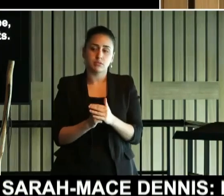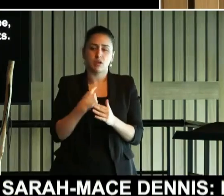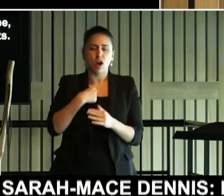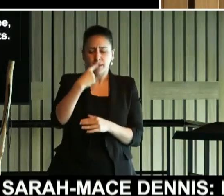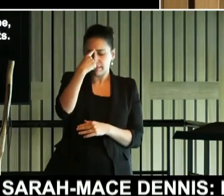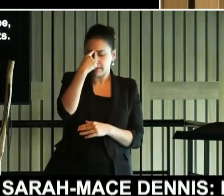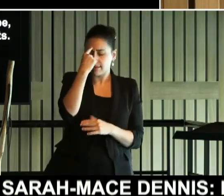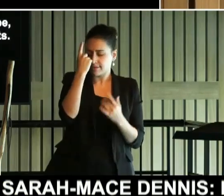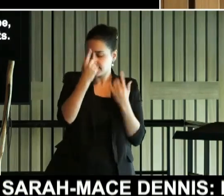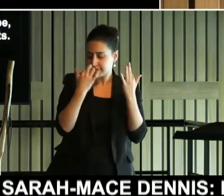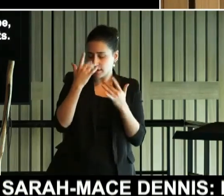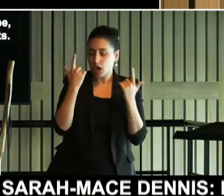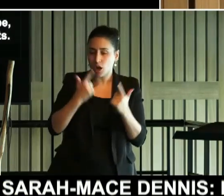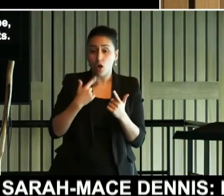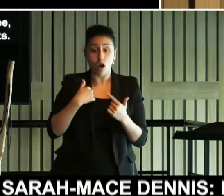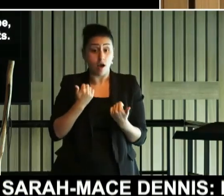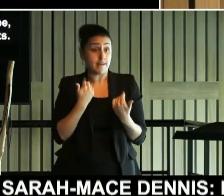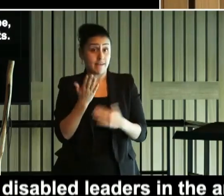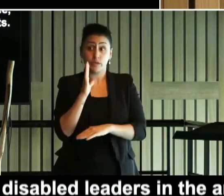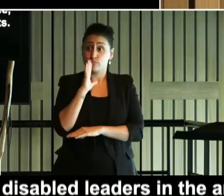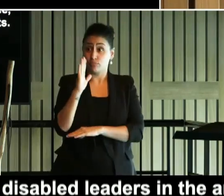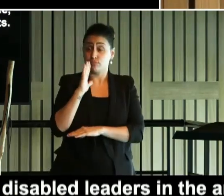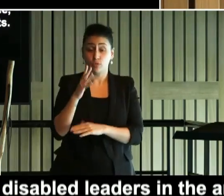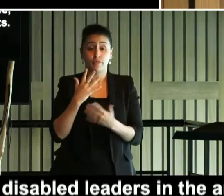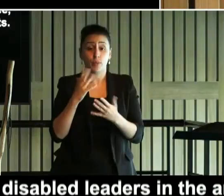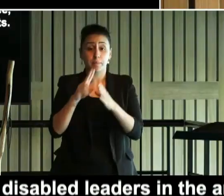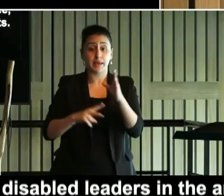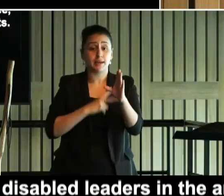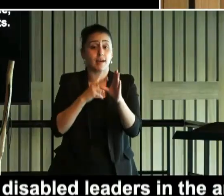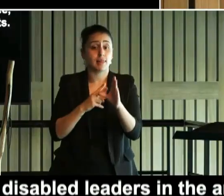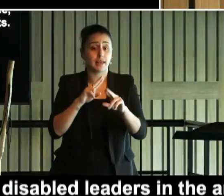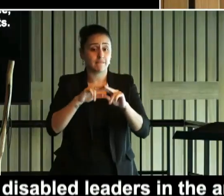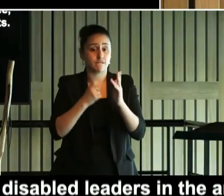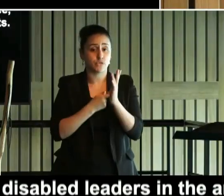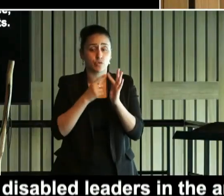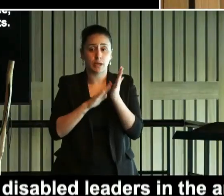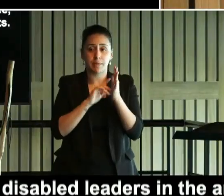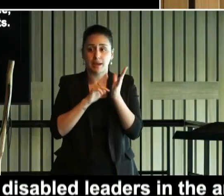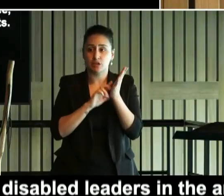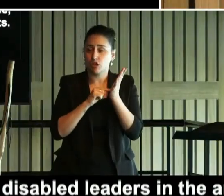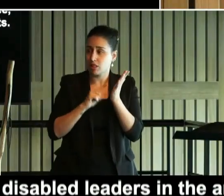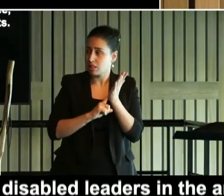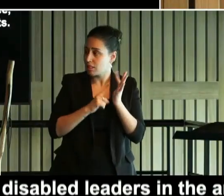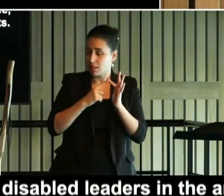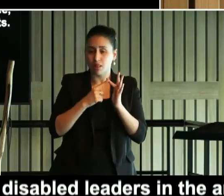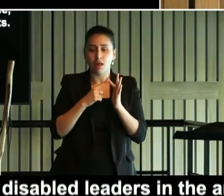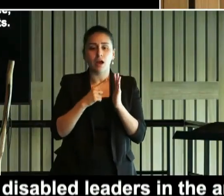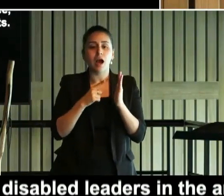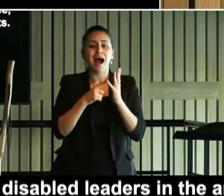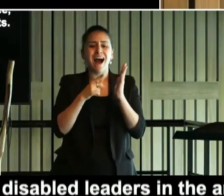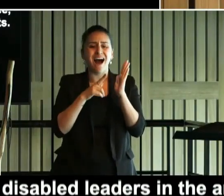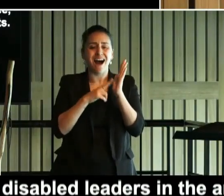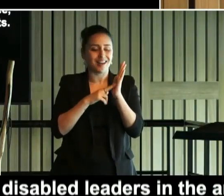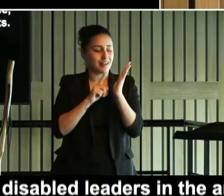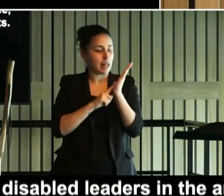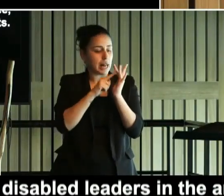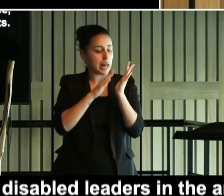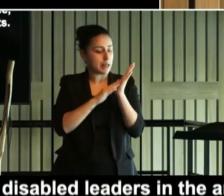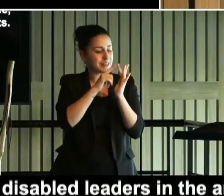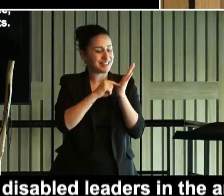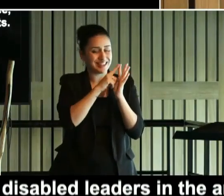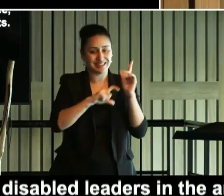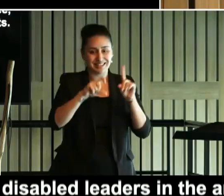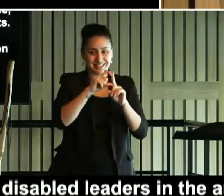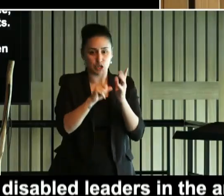lot, actually I gave a presentation at Fremantle Biennale, Unlimited in the UK have been aiming to get, they're running